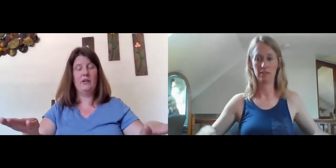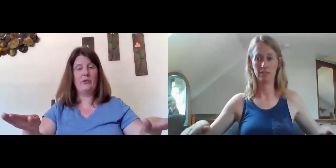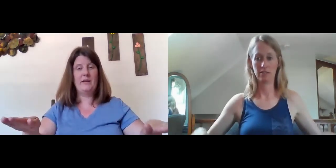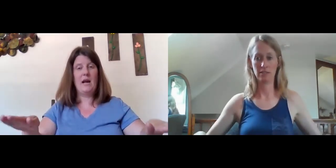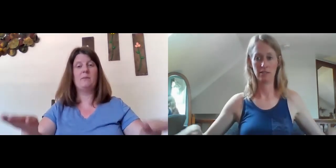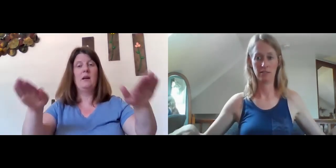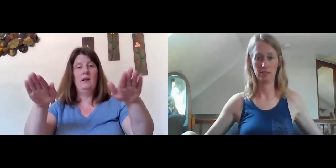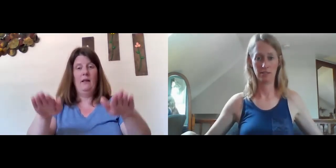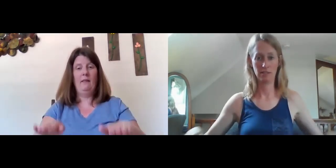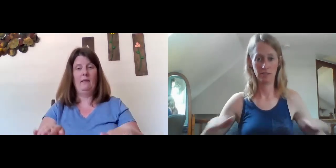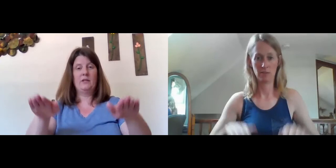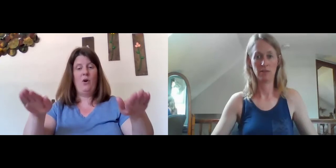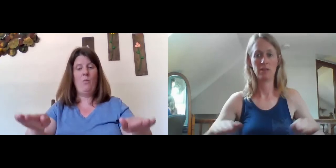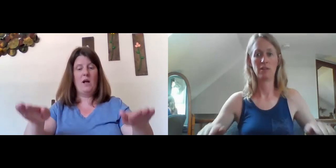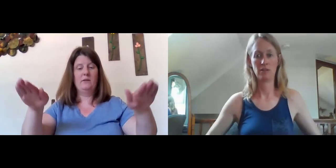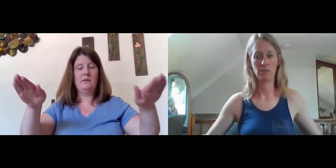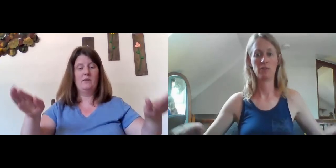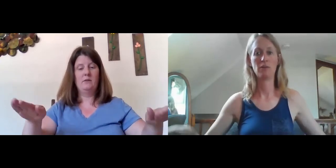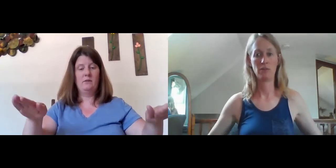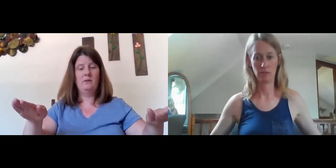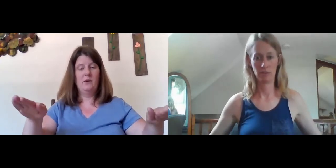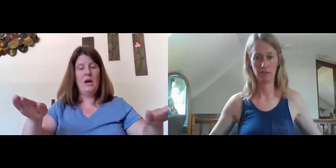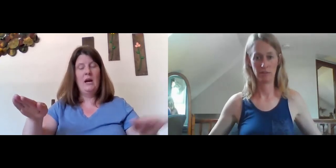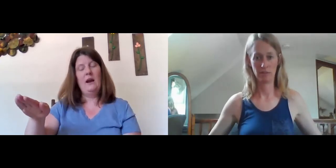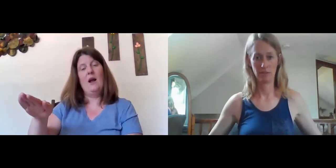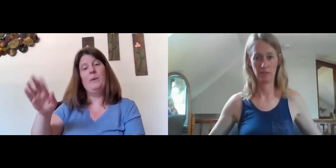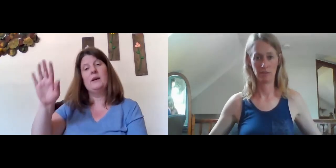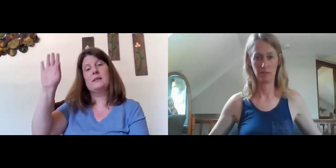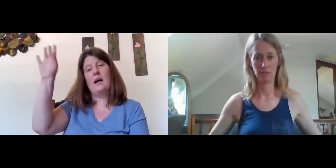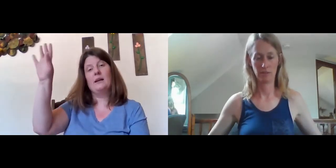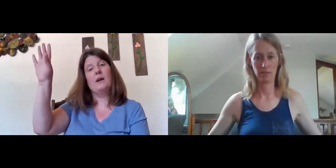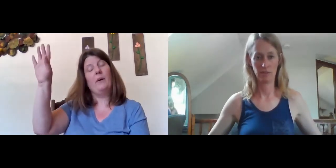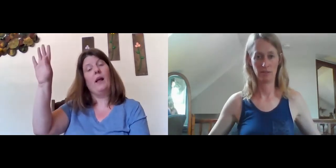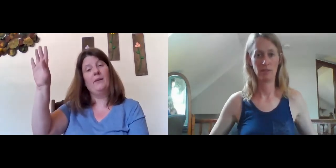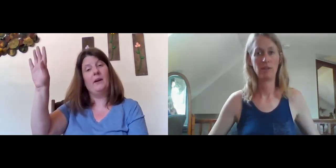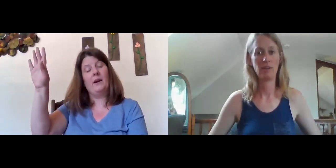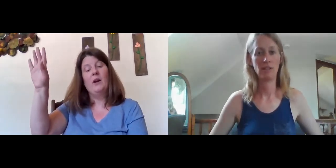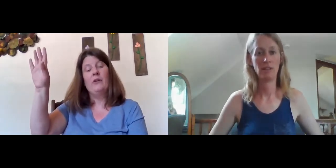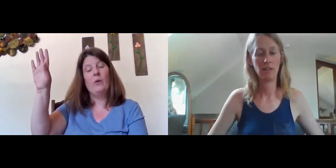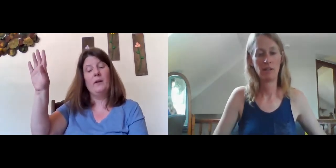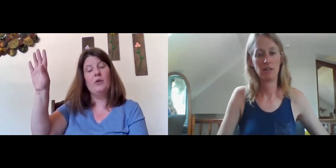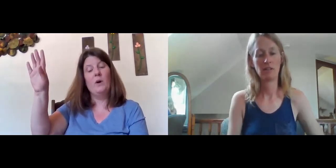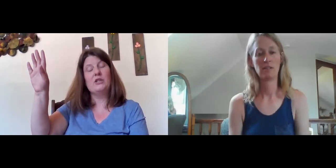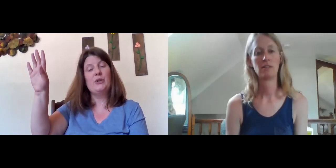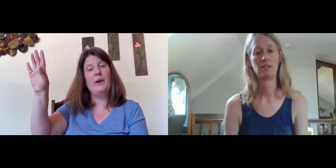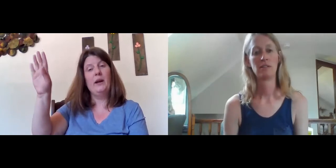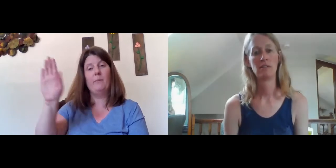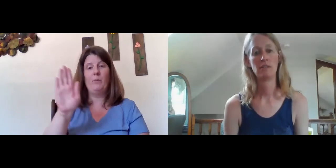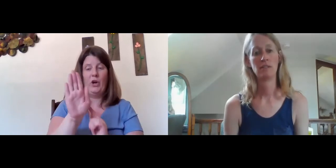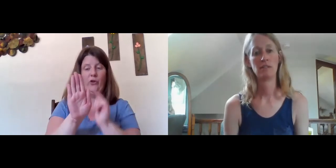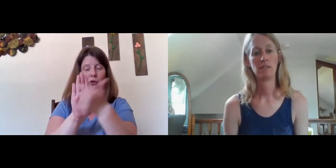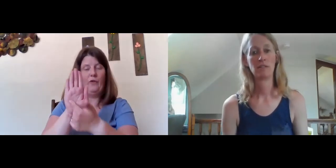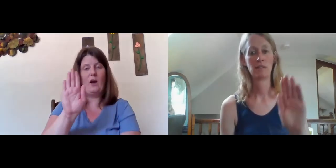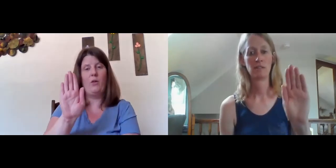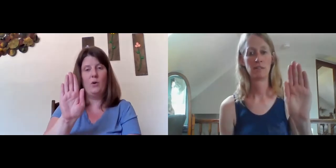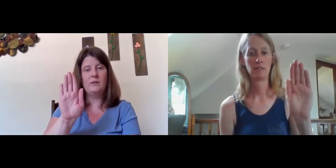and it's 3 times. Little ones. And now because God is up in heaven, so little ones to him. We're